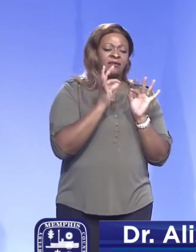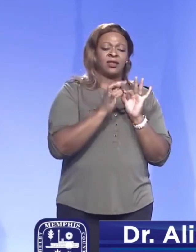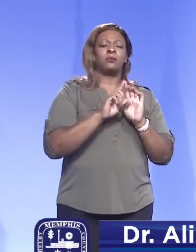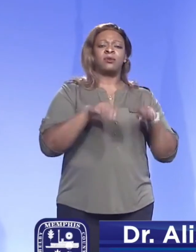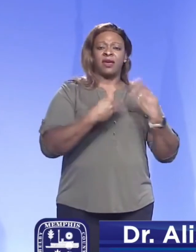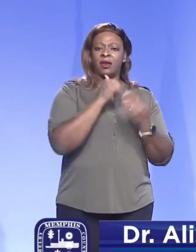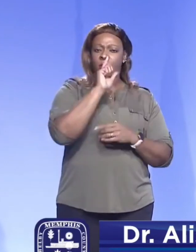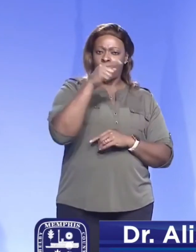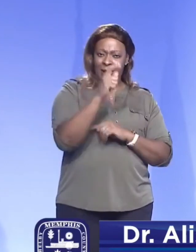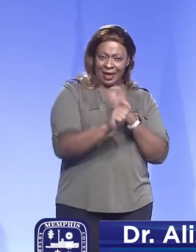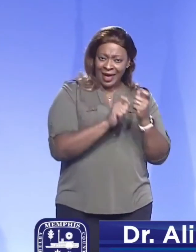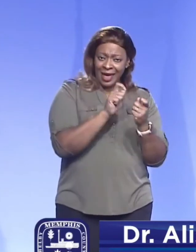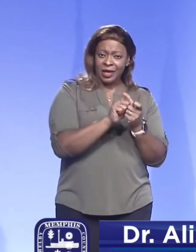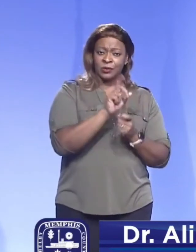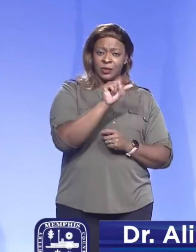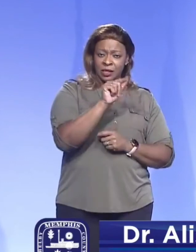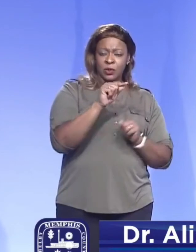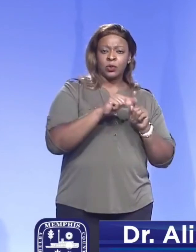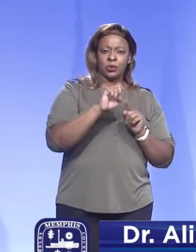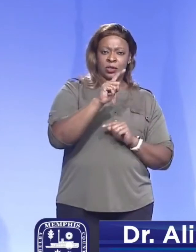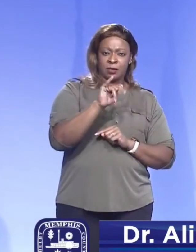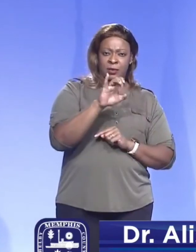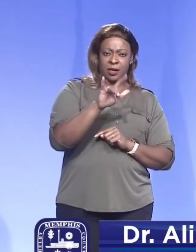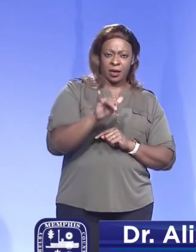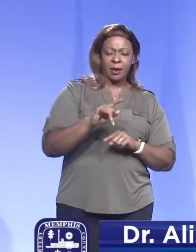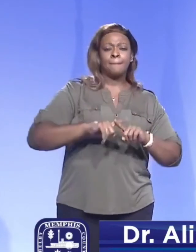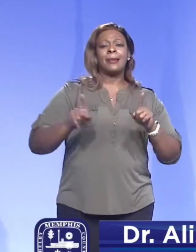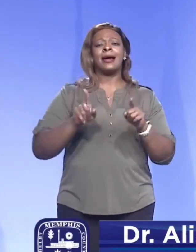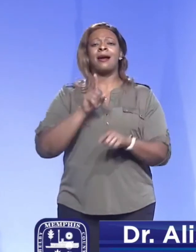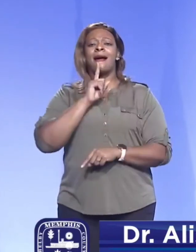not only accurate data to Shelby County,